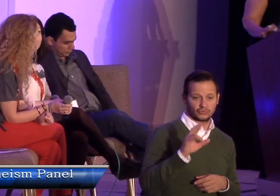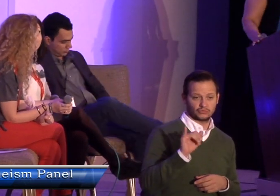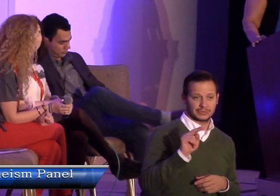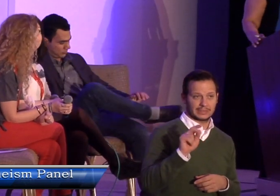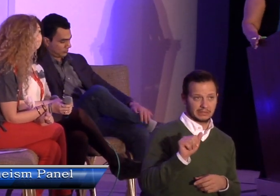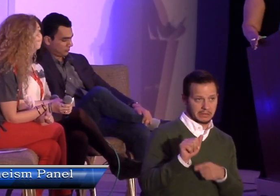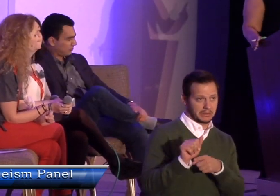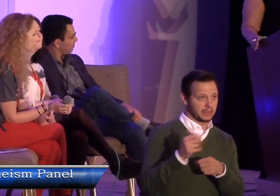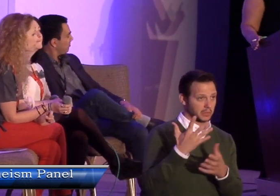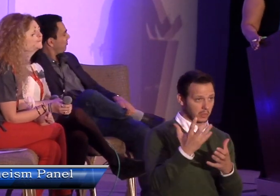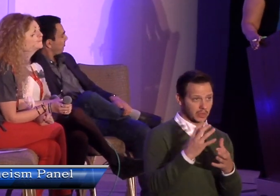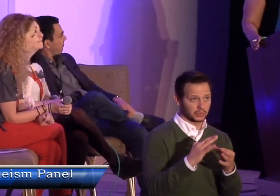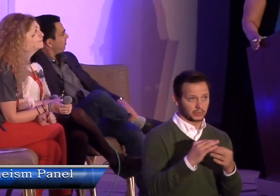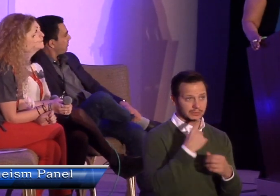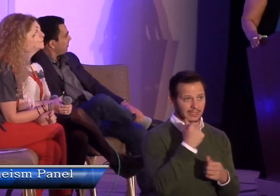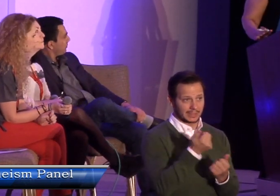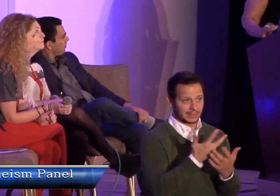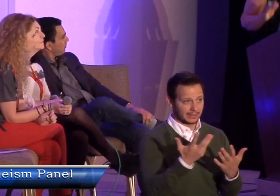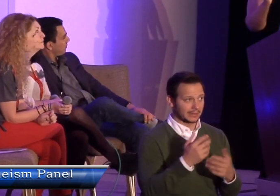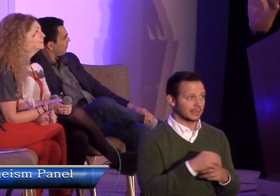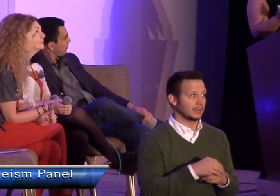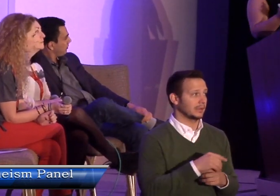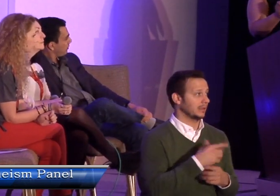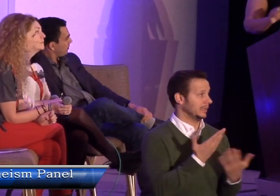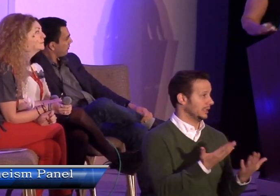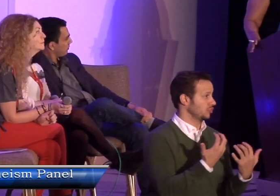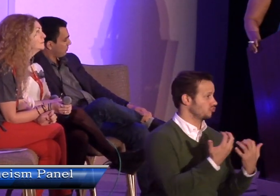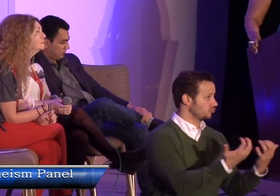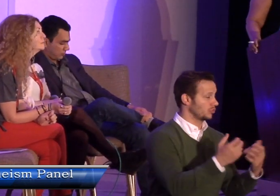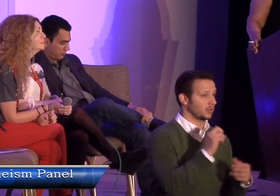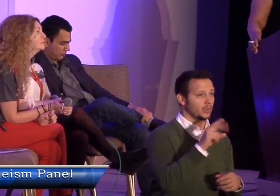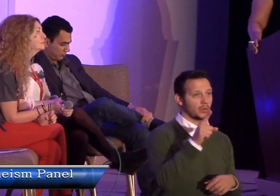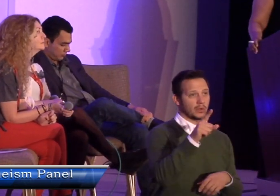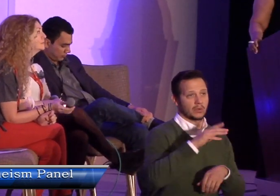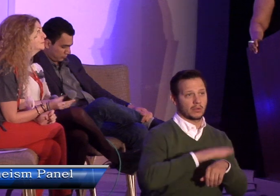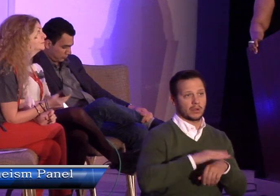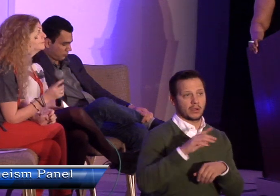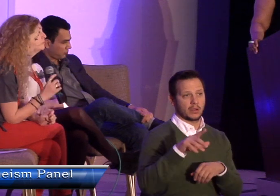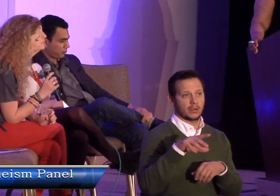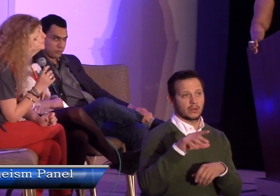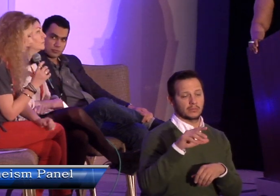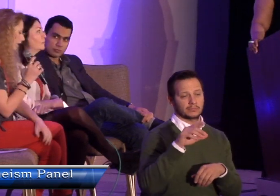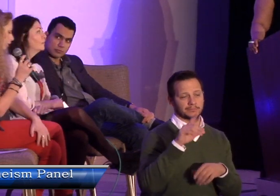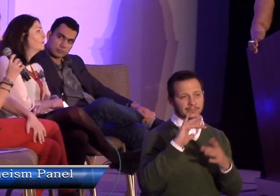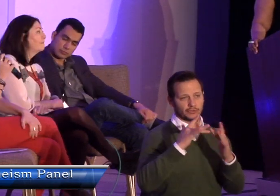listening audience and those who are streaming at atheist.org/live get to hear.